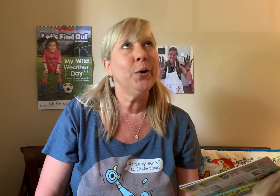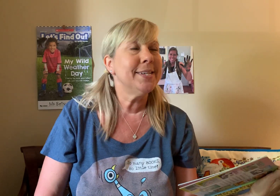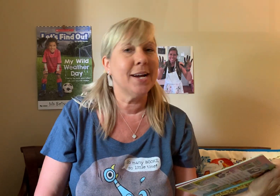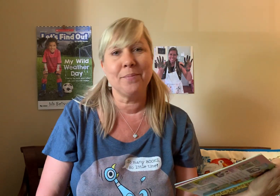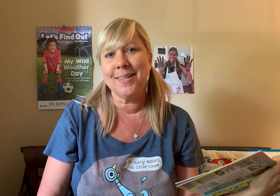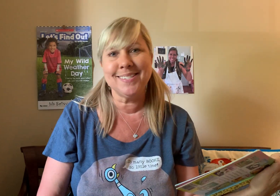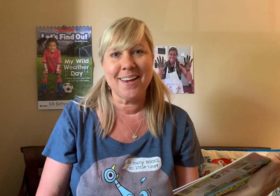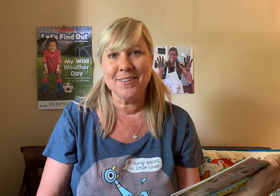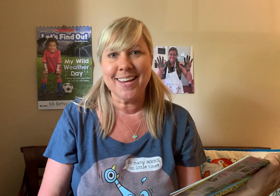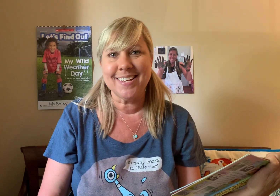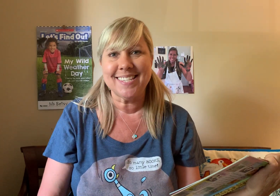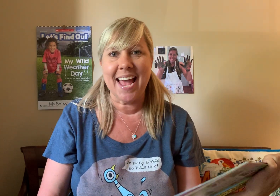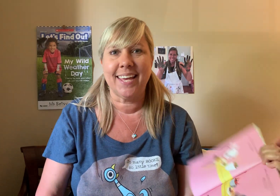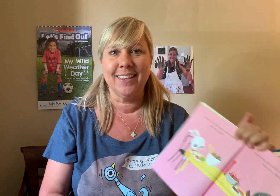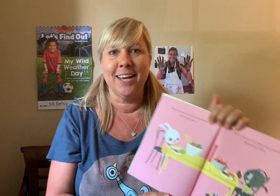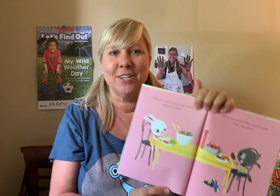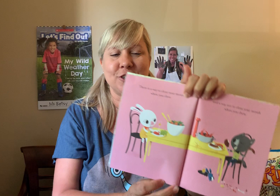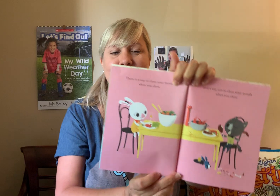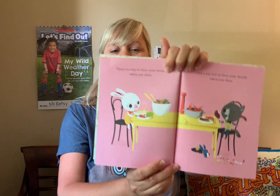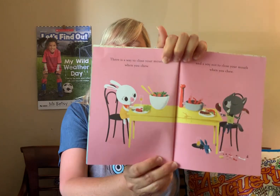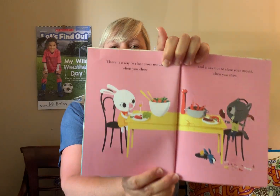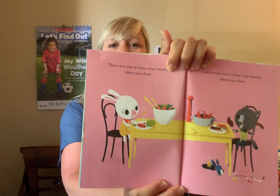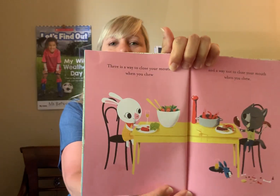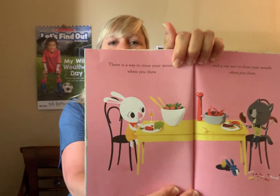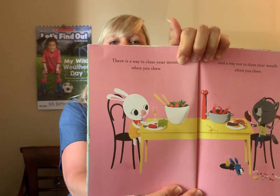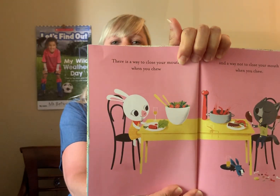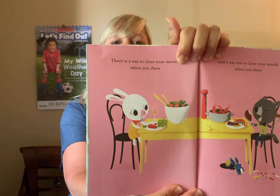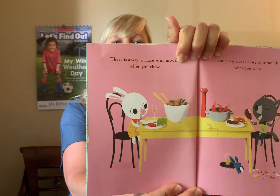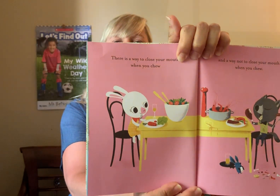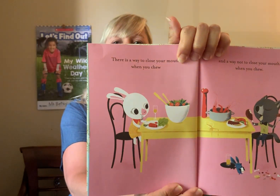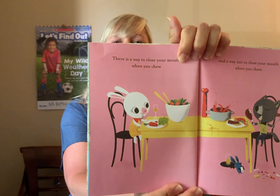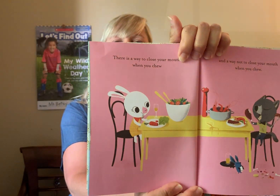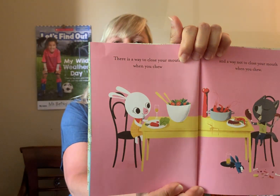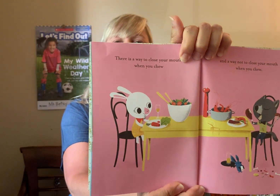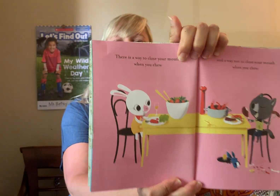We talk about this every day at snack and lunch. Good manners,